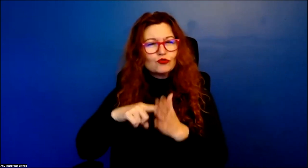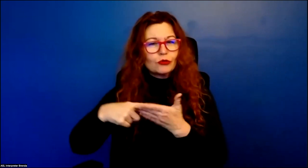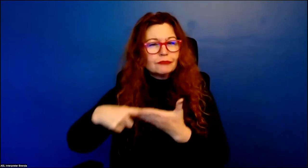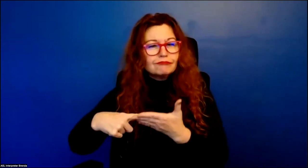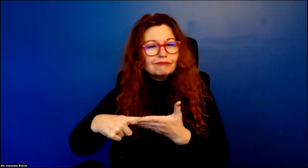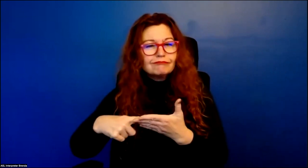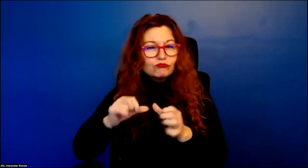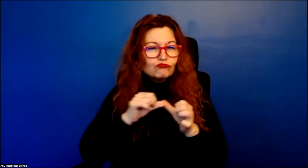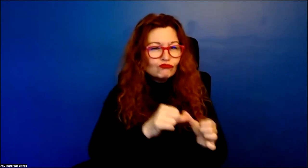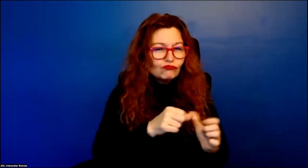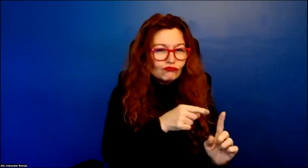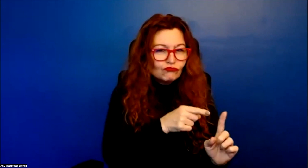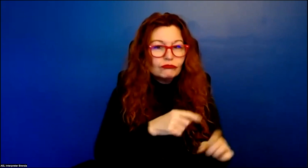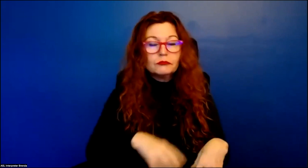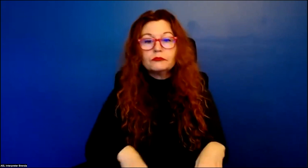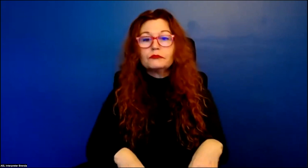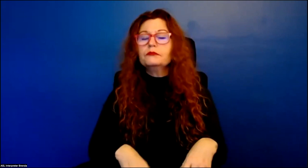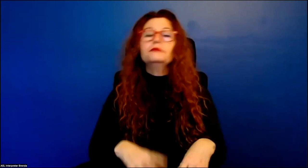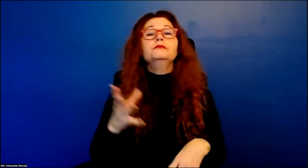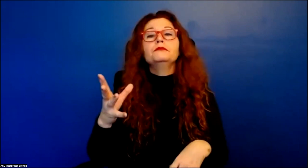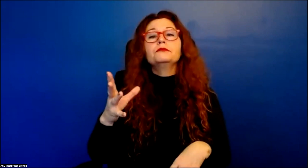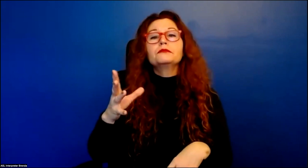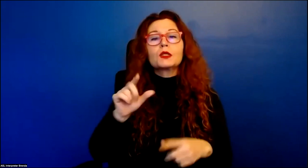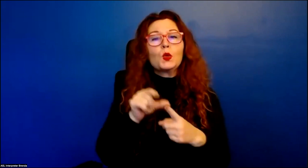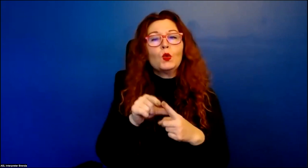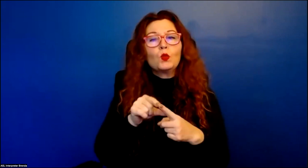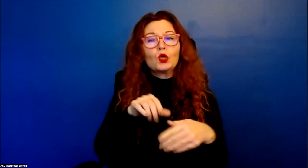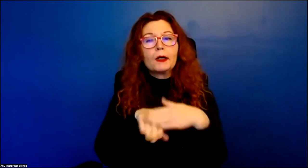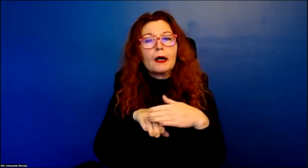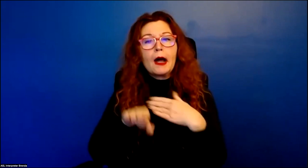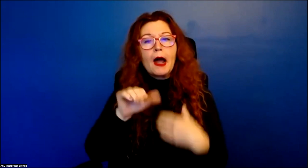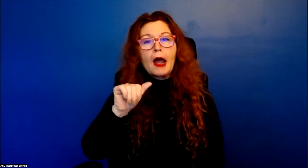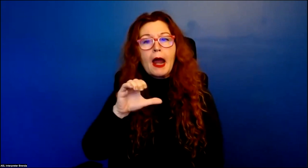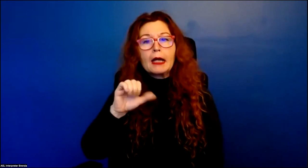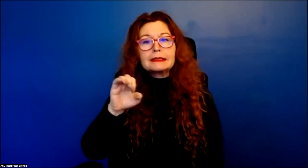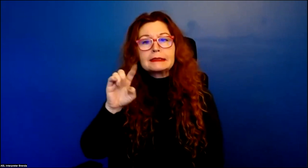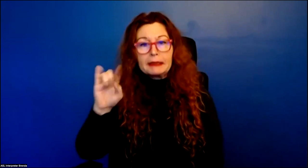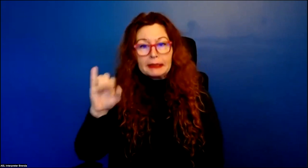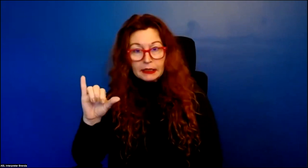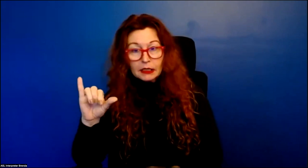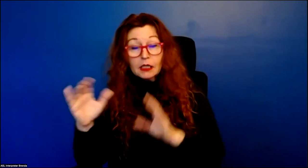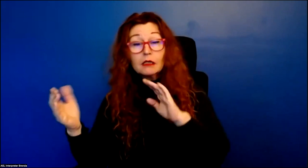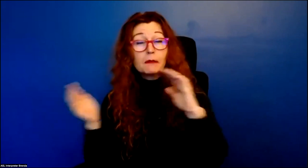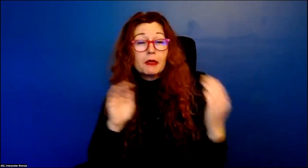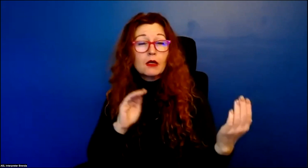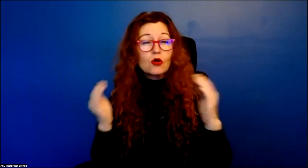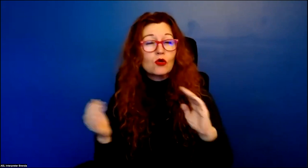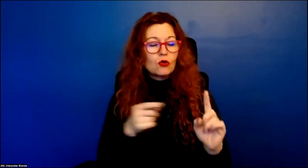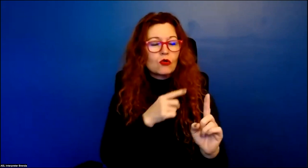an example or a definition of what is accessibility versus assistive technology?